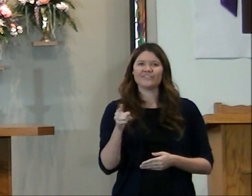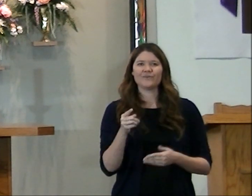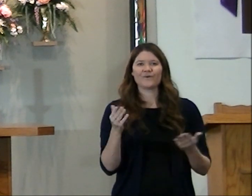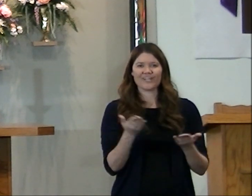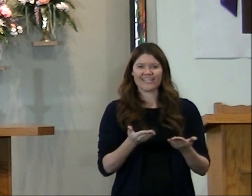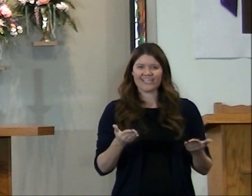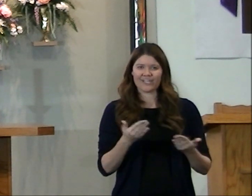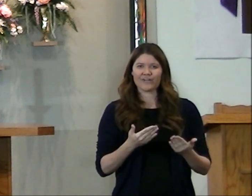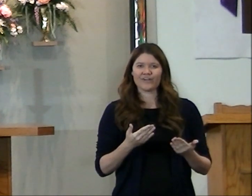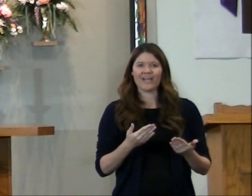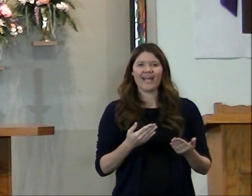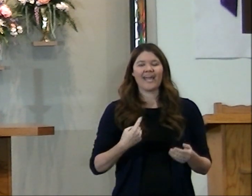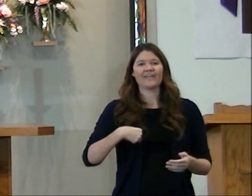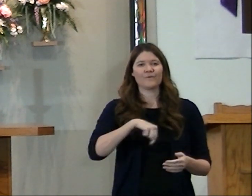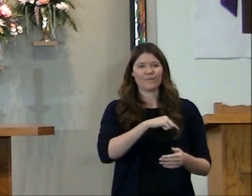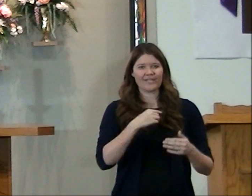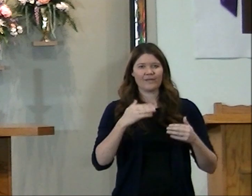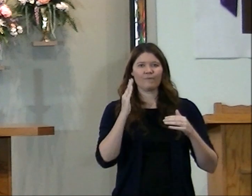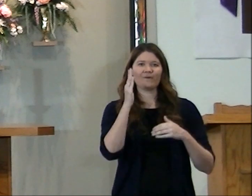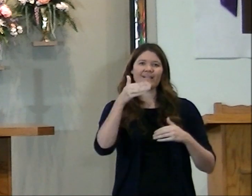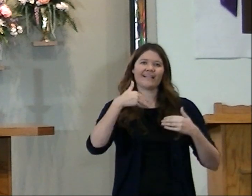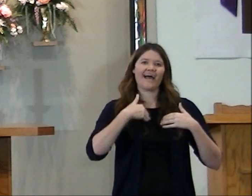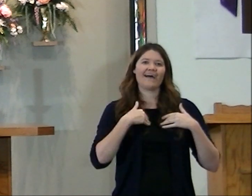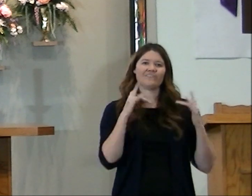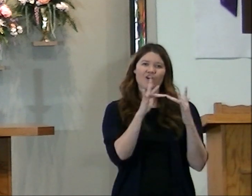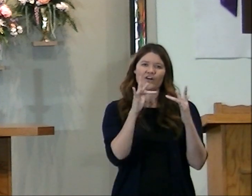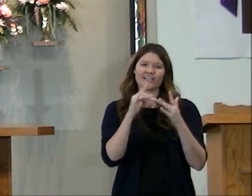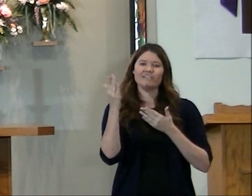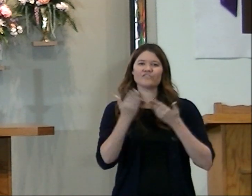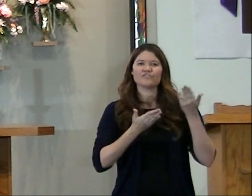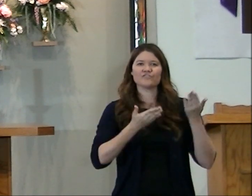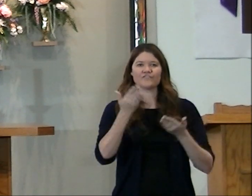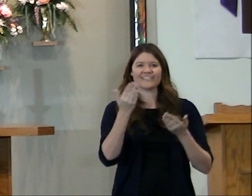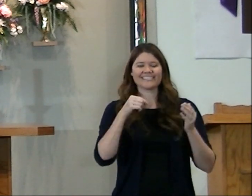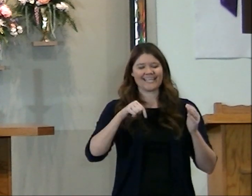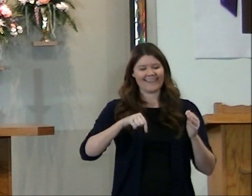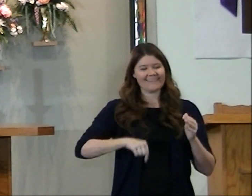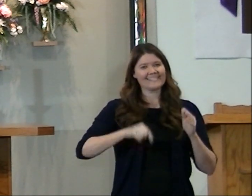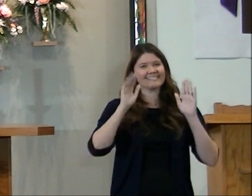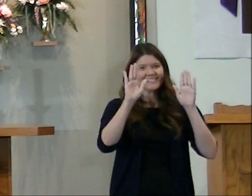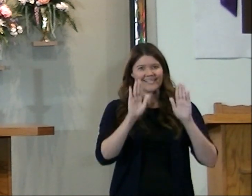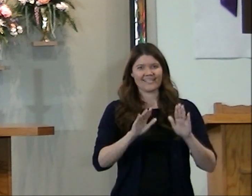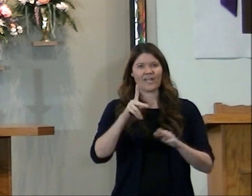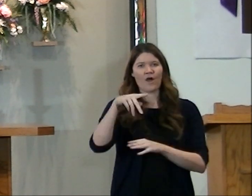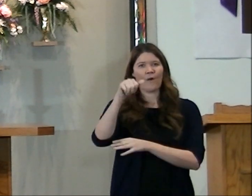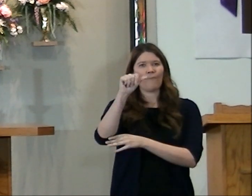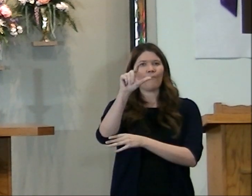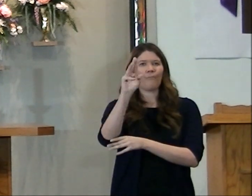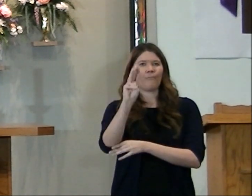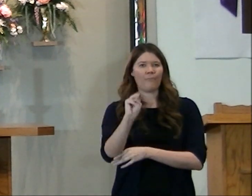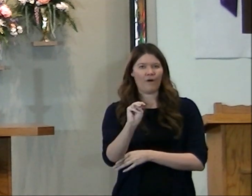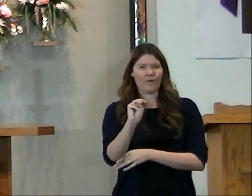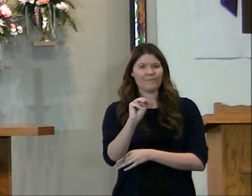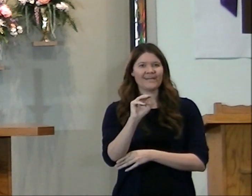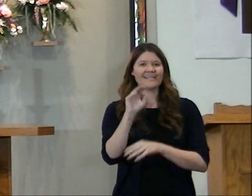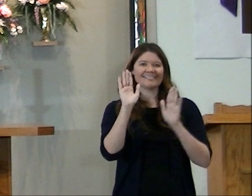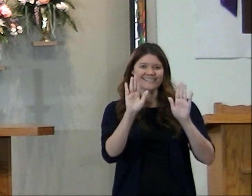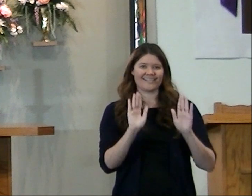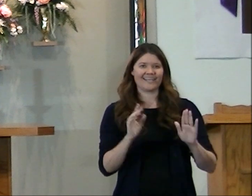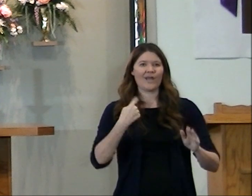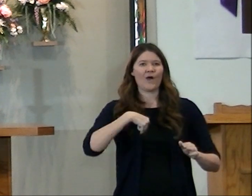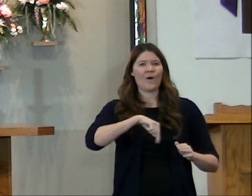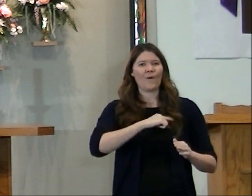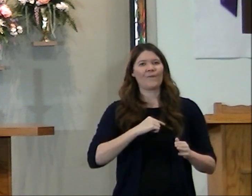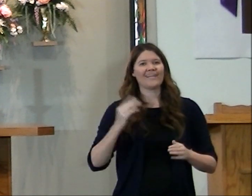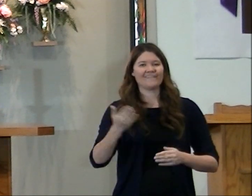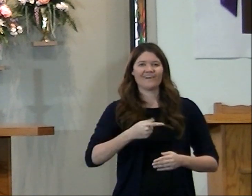online service this Sunday at 9 a.m., Palm Sunday, as a matter of fact. We invite you to join us on any